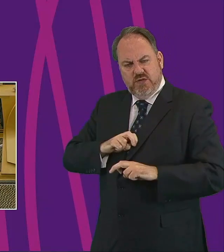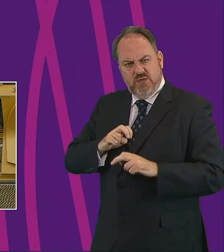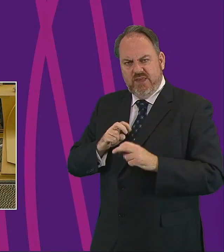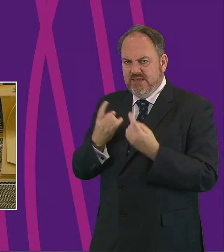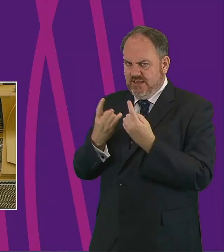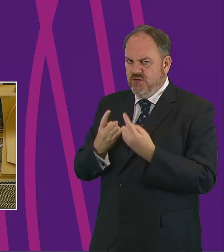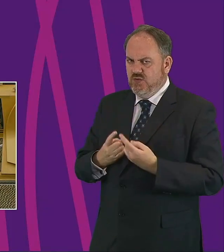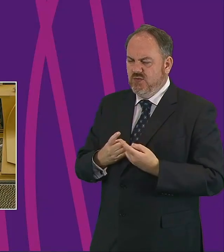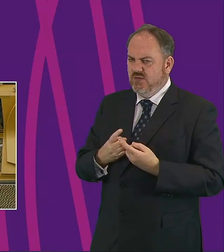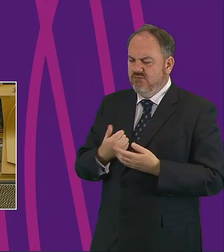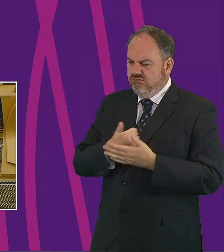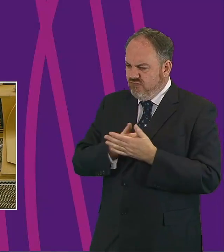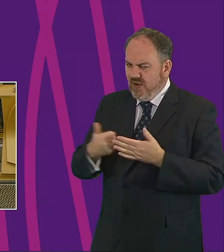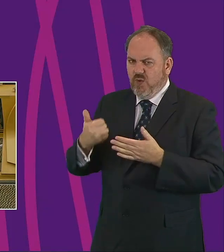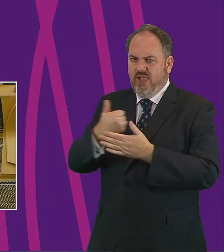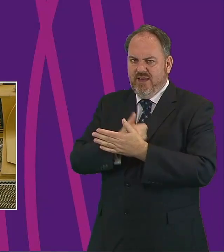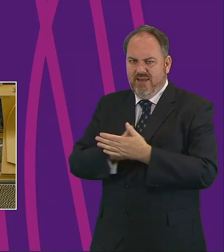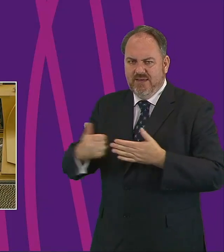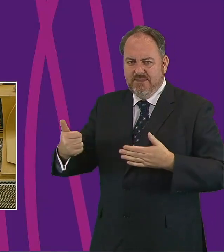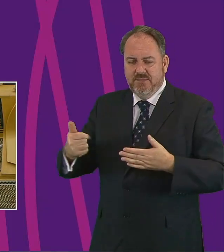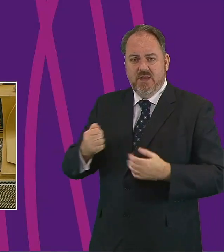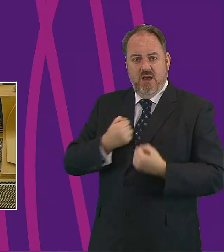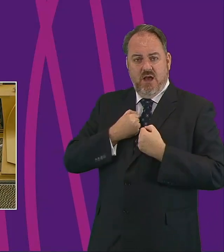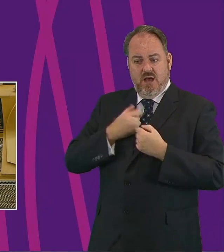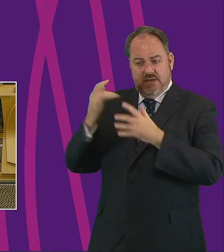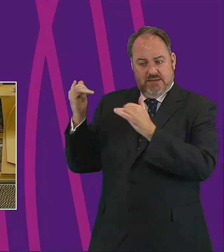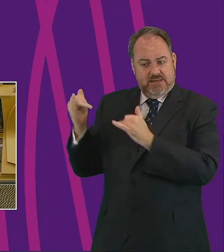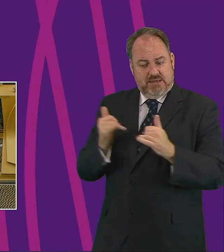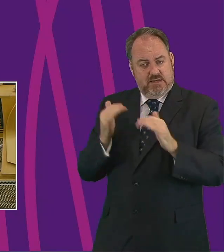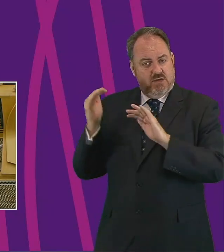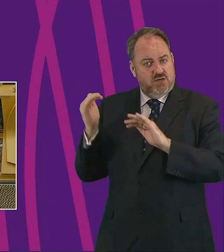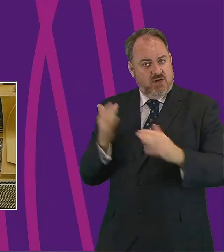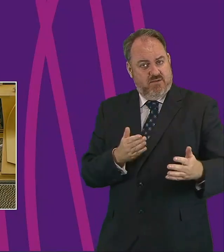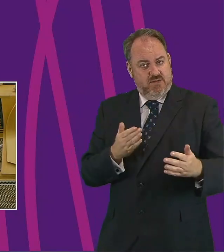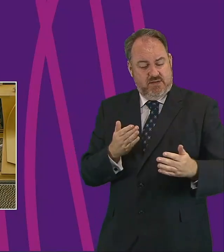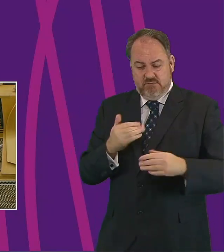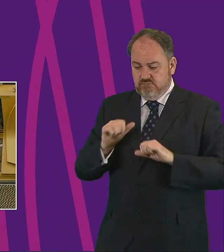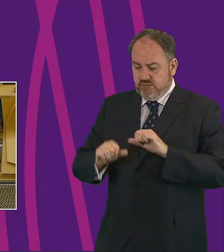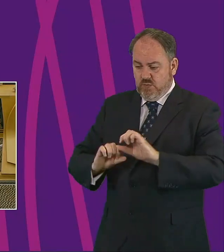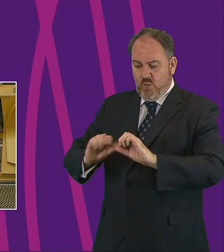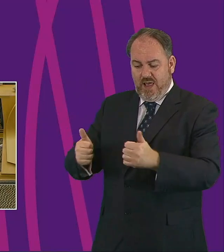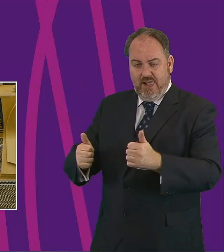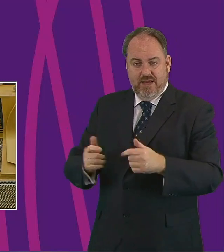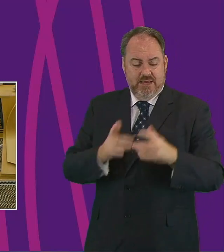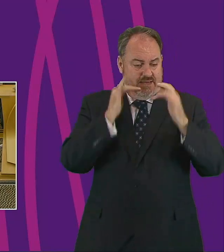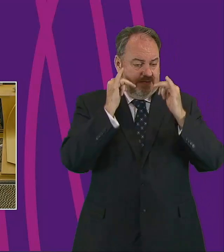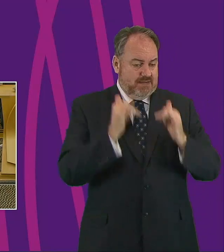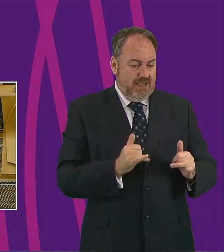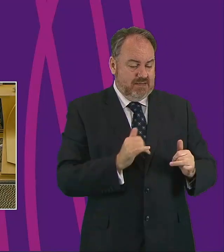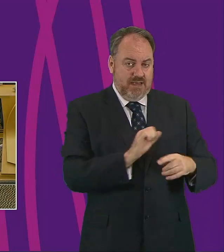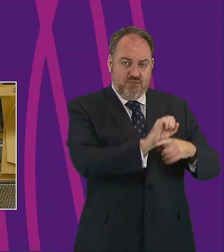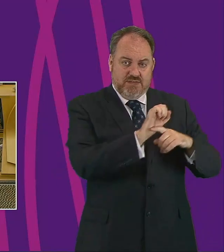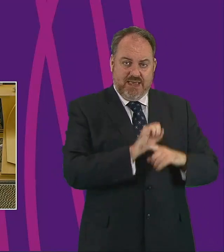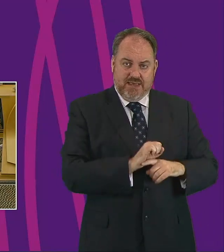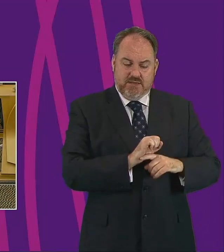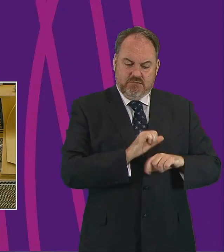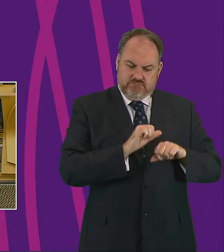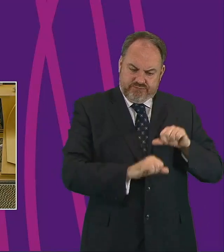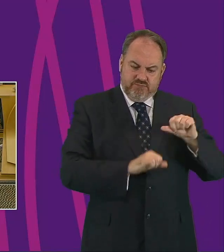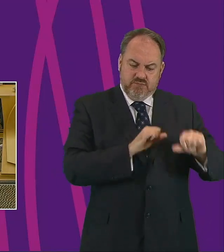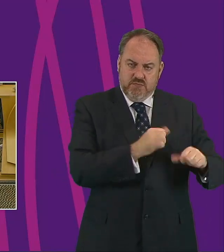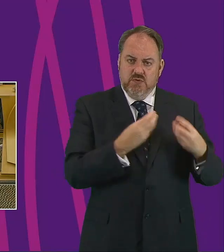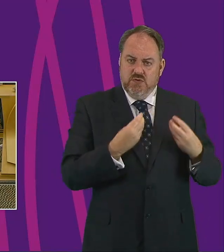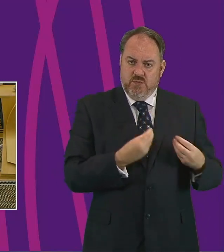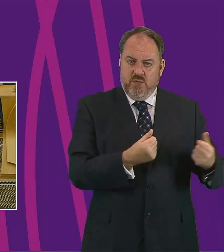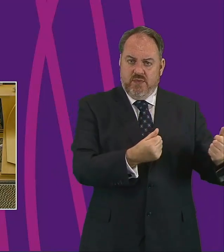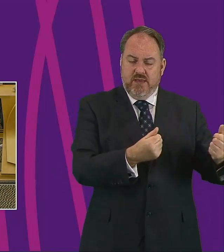on a regular basis. Overall, our testing system is working well. Test and Protect is working very well, but we may face a period as we go